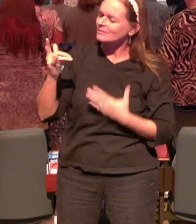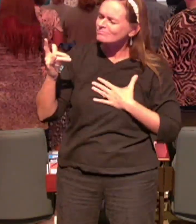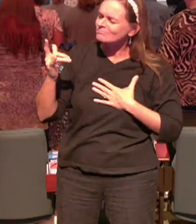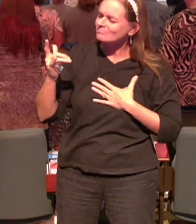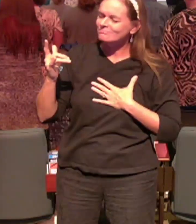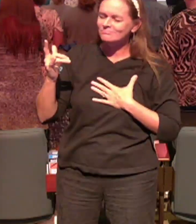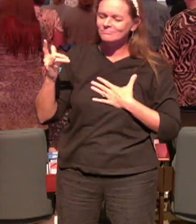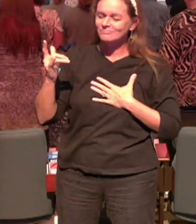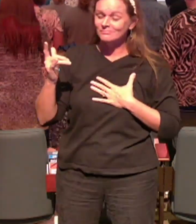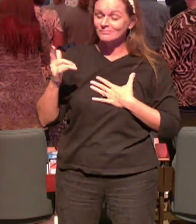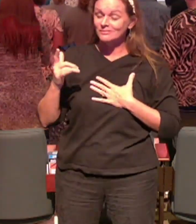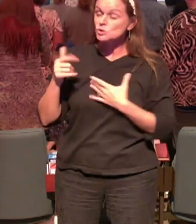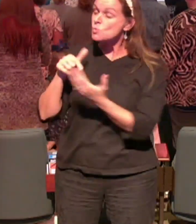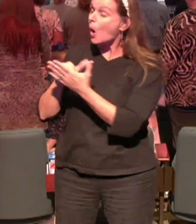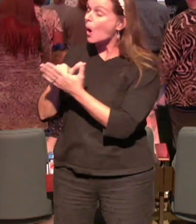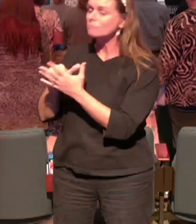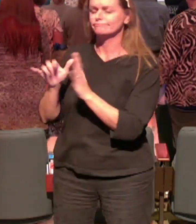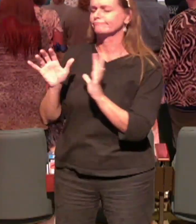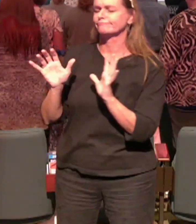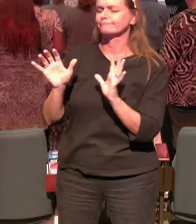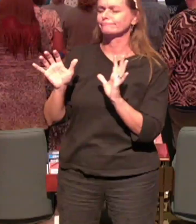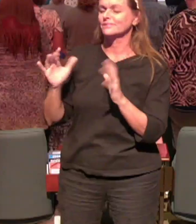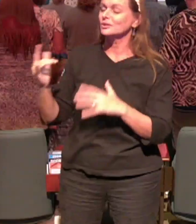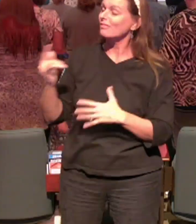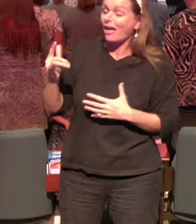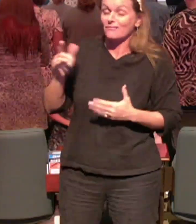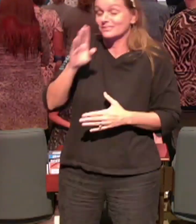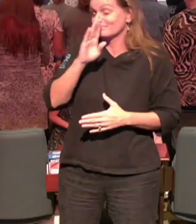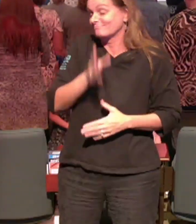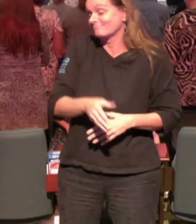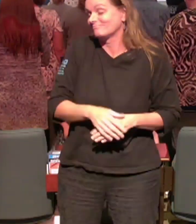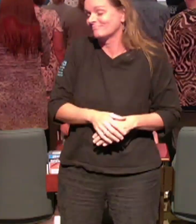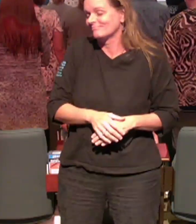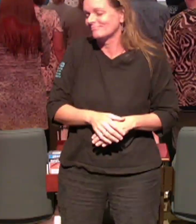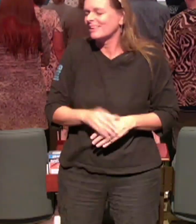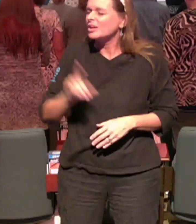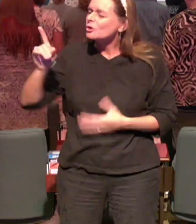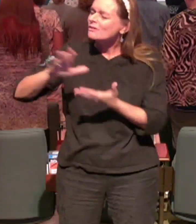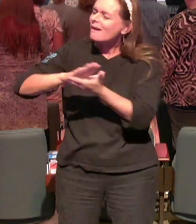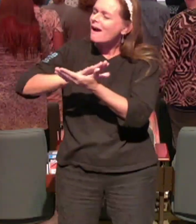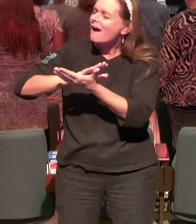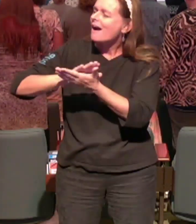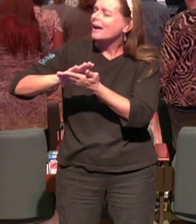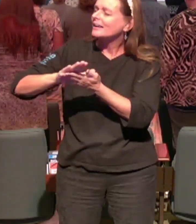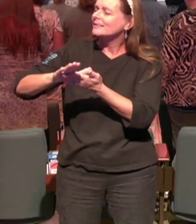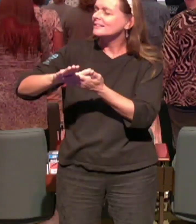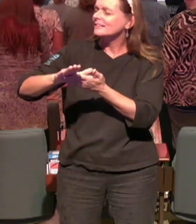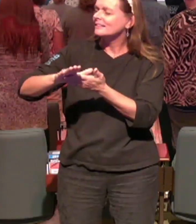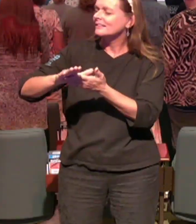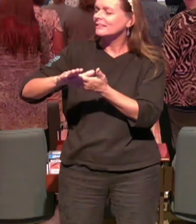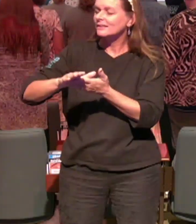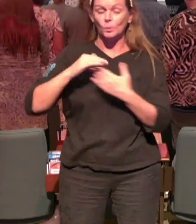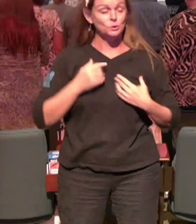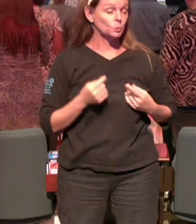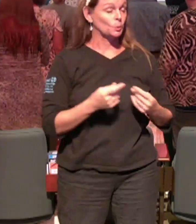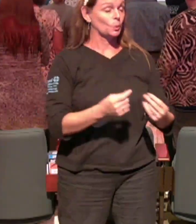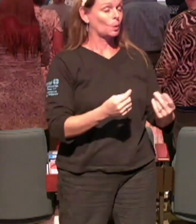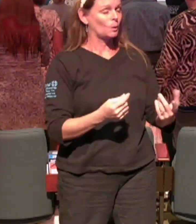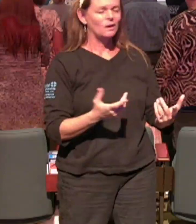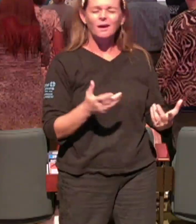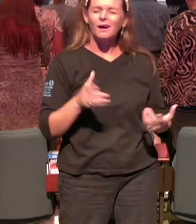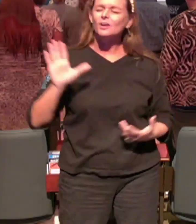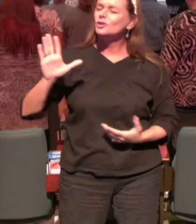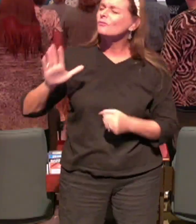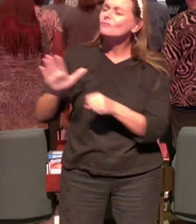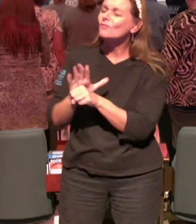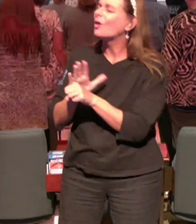we don't deserve it. We don't. Thank you for your kindness towards us, which is better than our own life. We just thank you for that today. Help